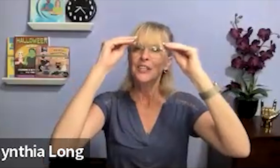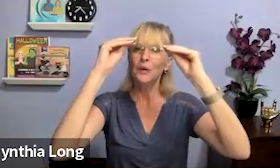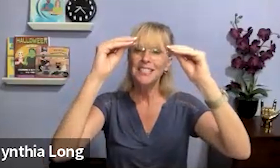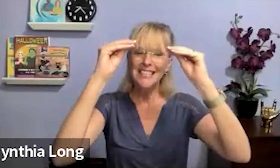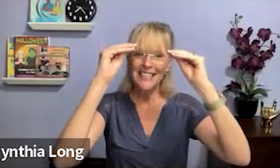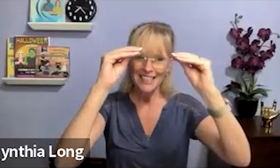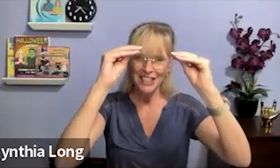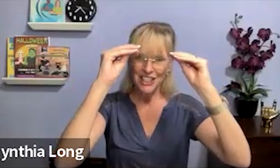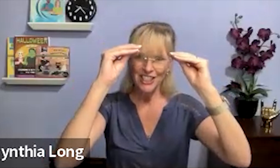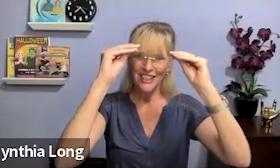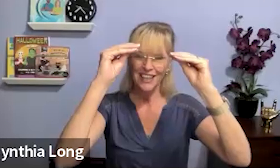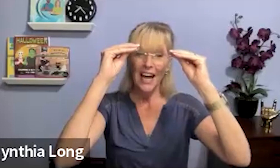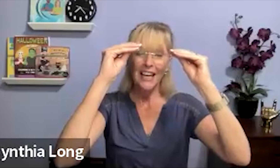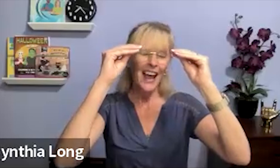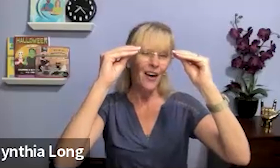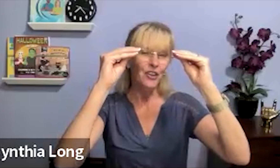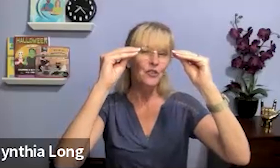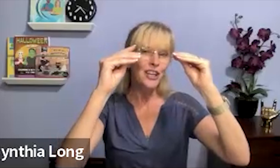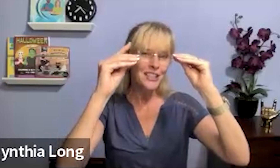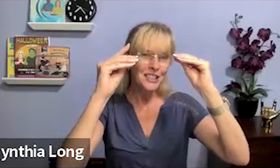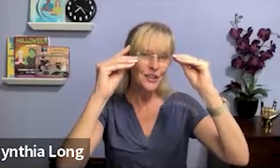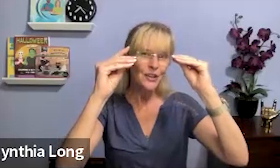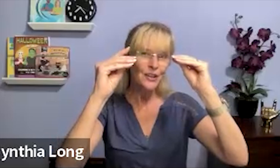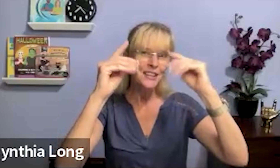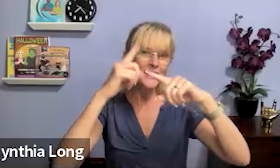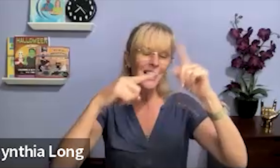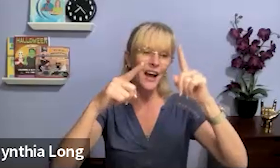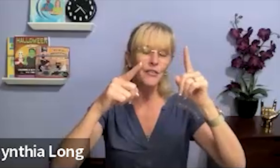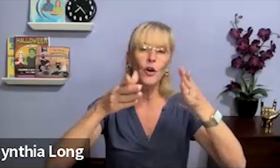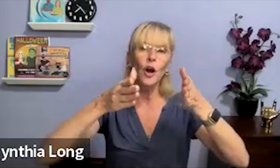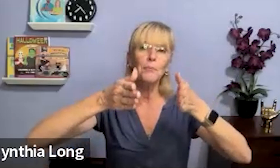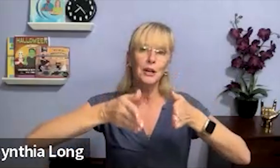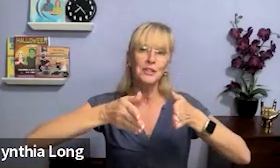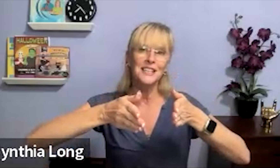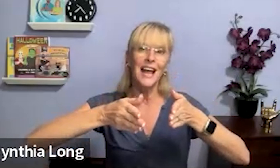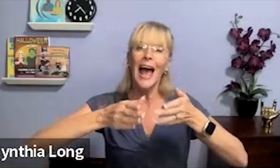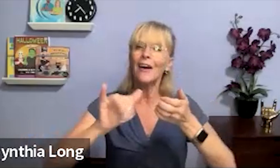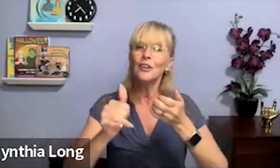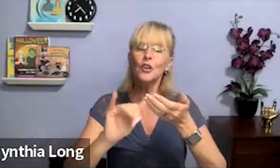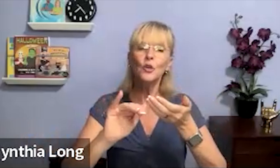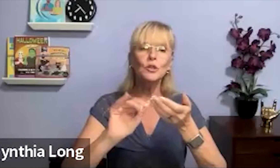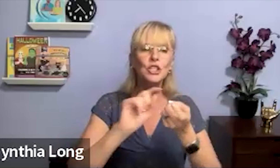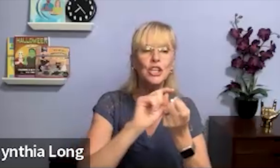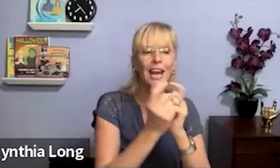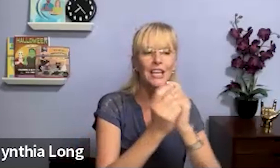So teach. Now you just learned the sign for a person. How do you